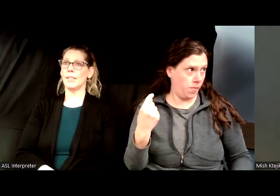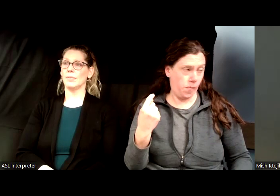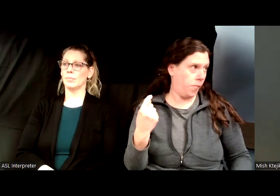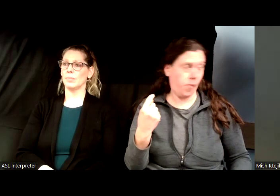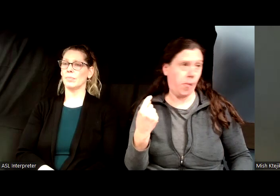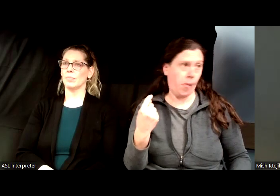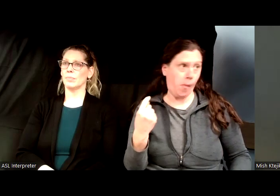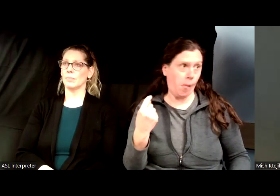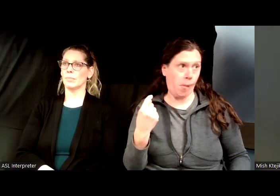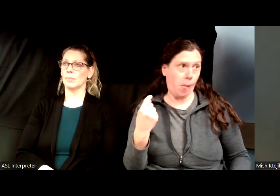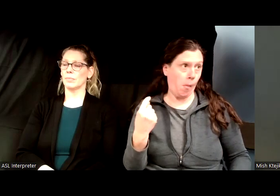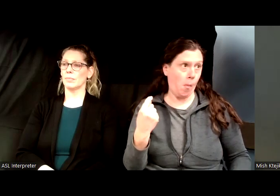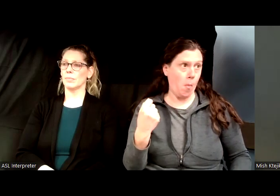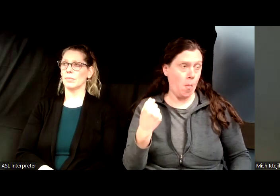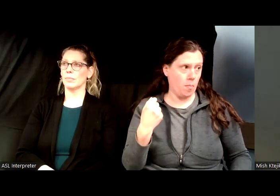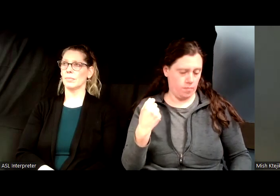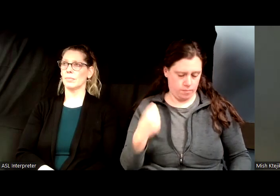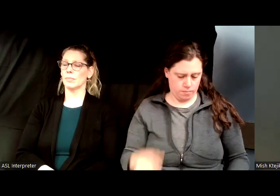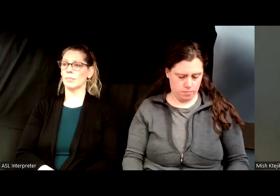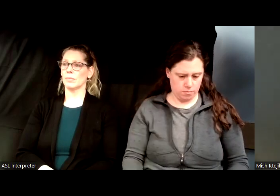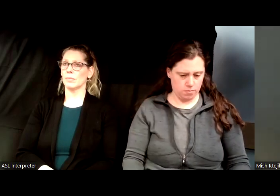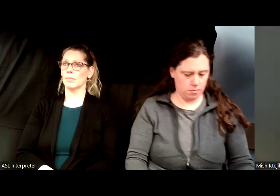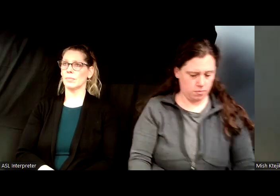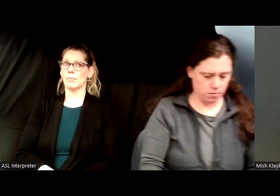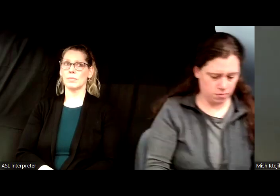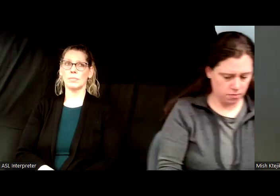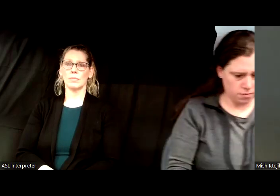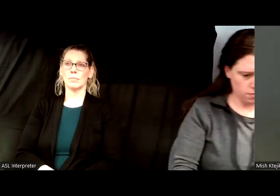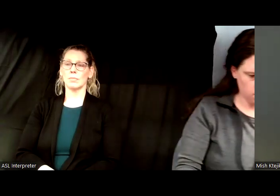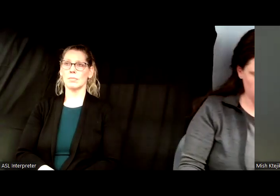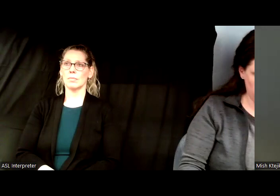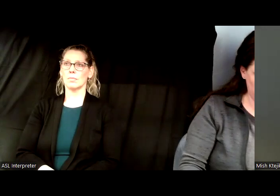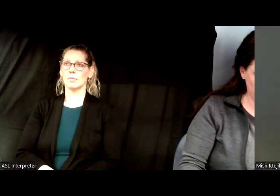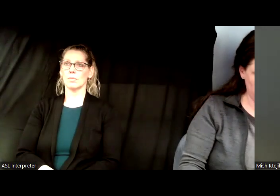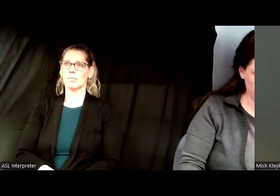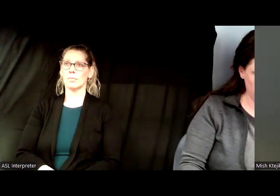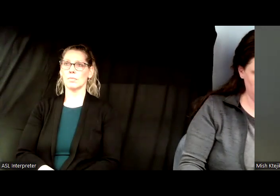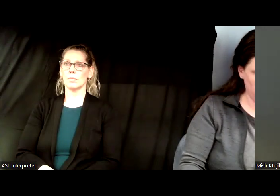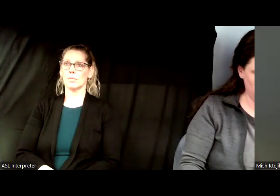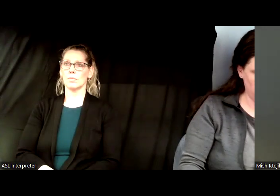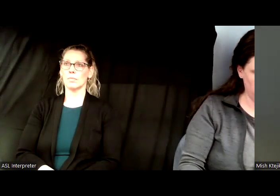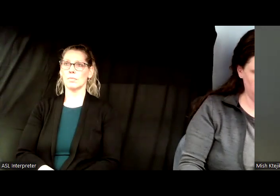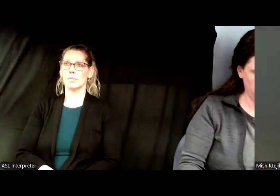Skill. Wait a minute. We on 520, where are we at?